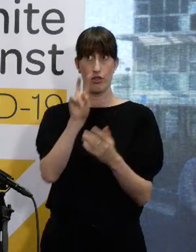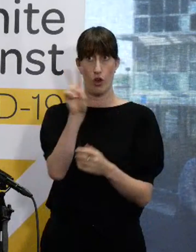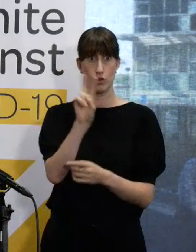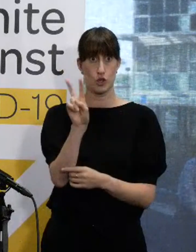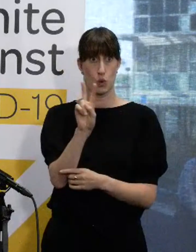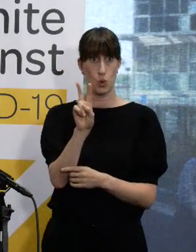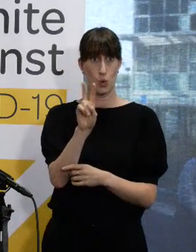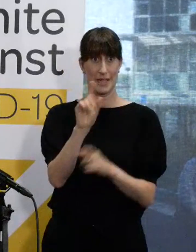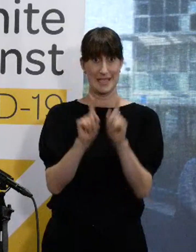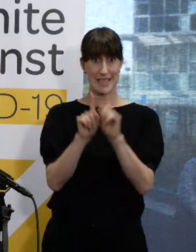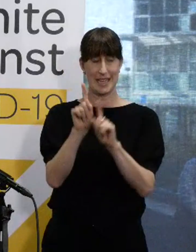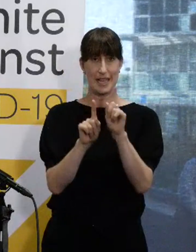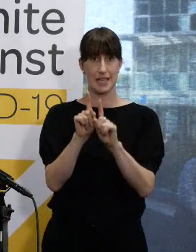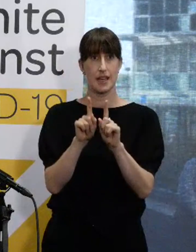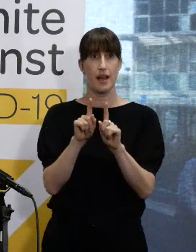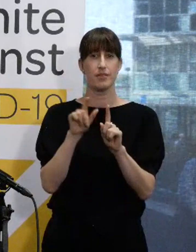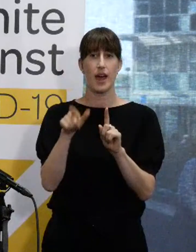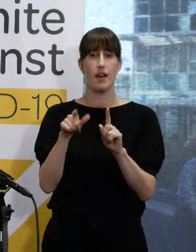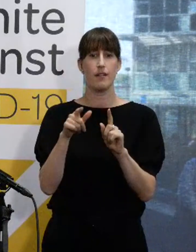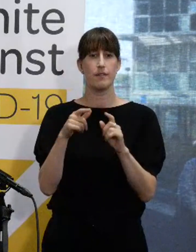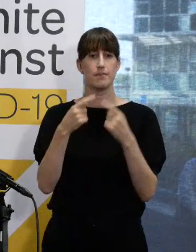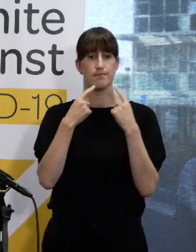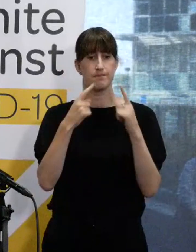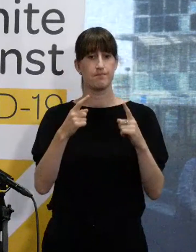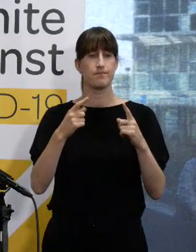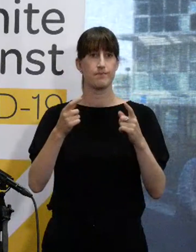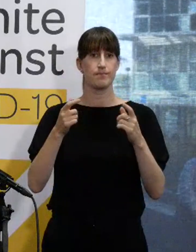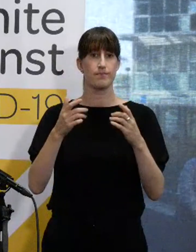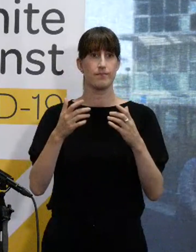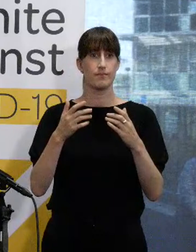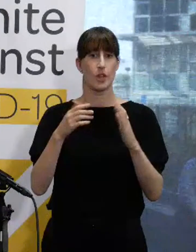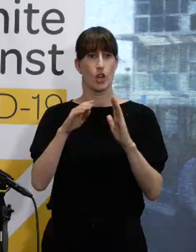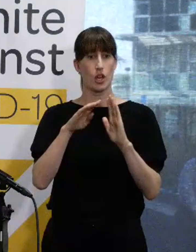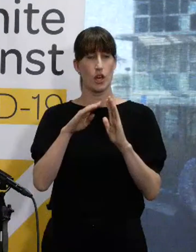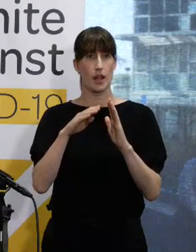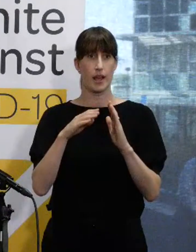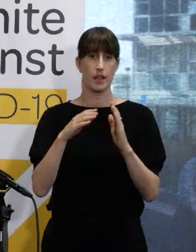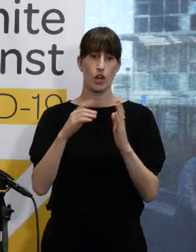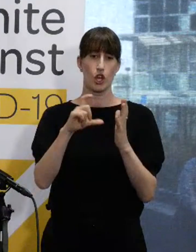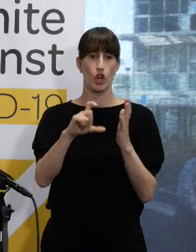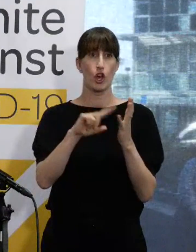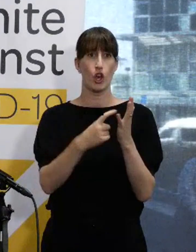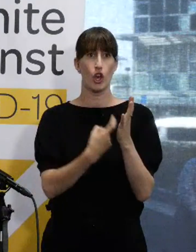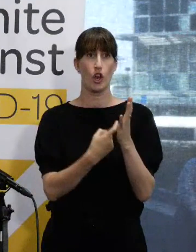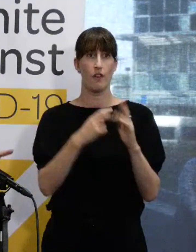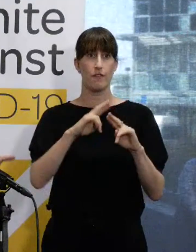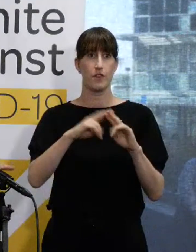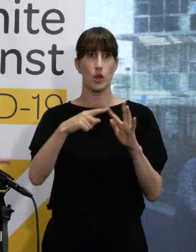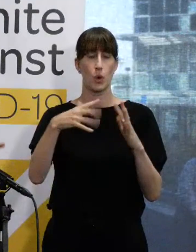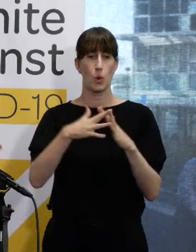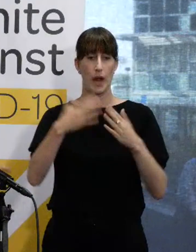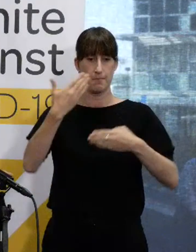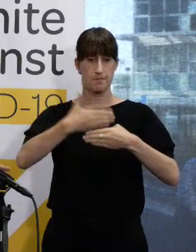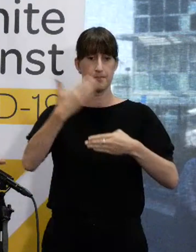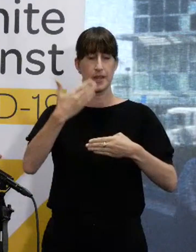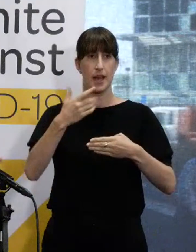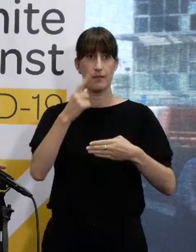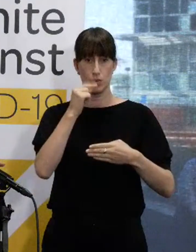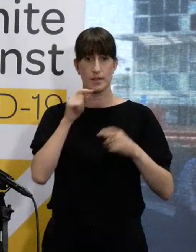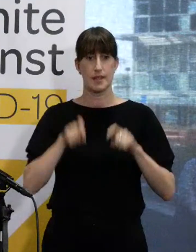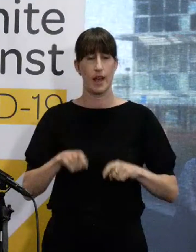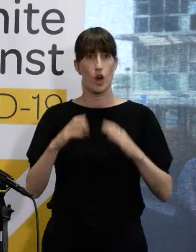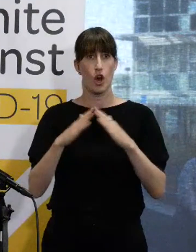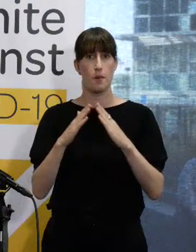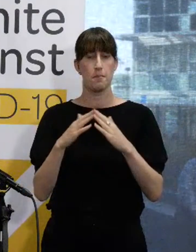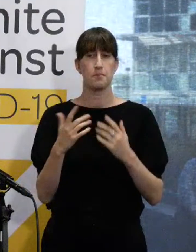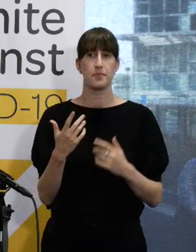approximately nearly 100,000 cases a day now being reported in India, around half of those are in the state that Mumbai